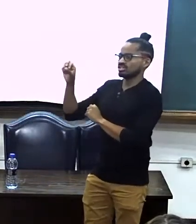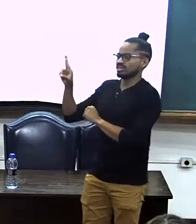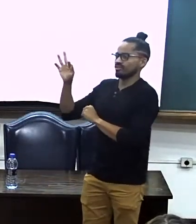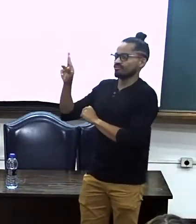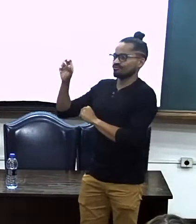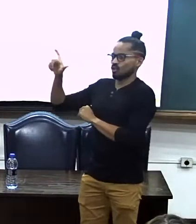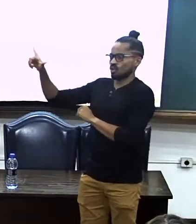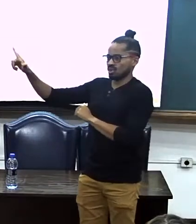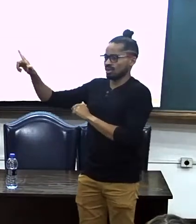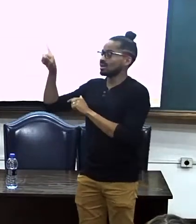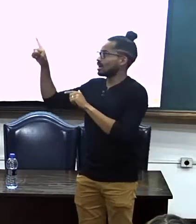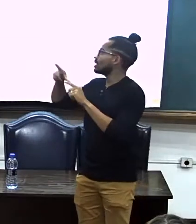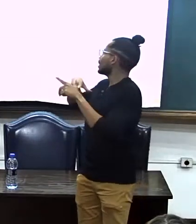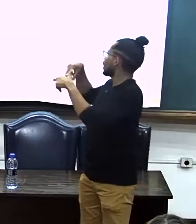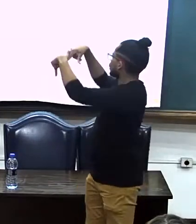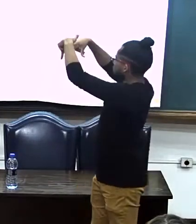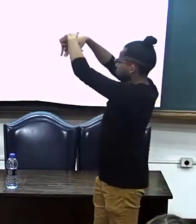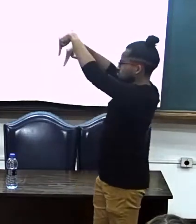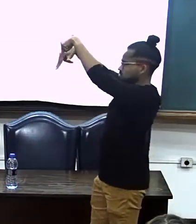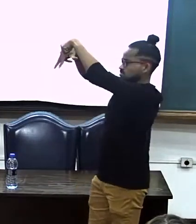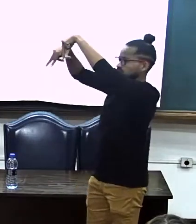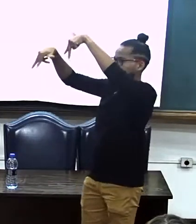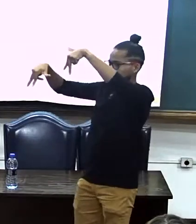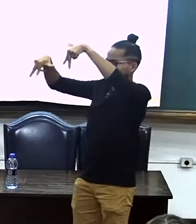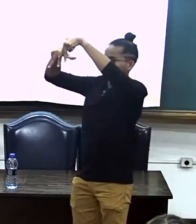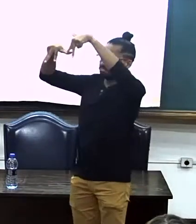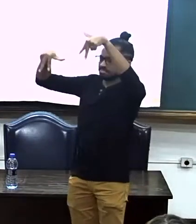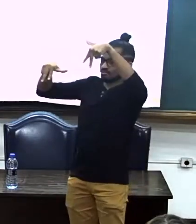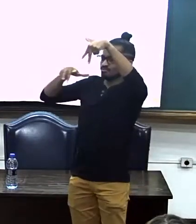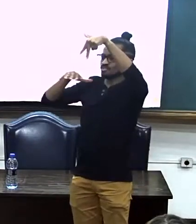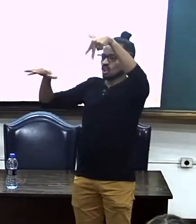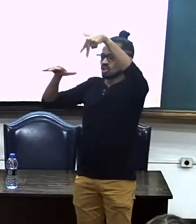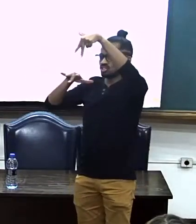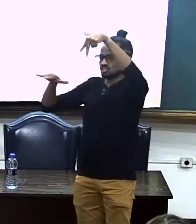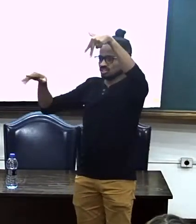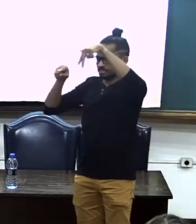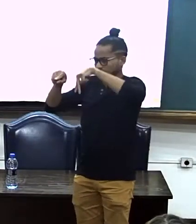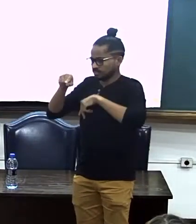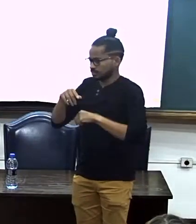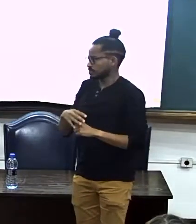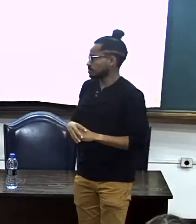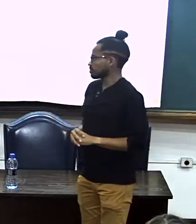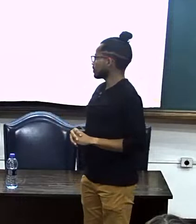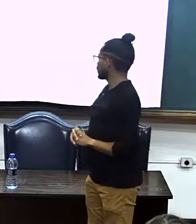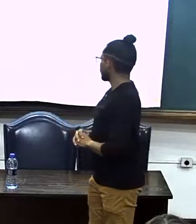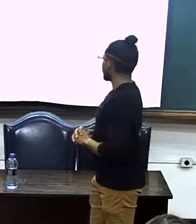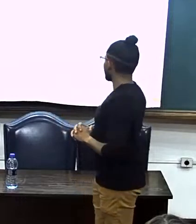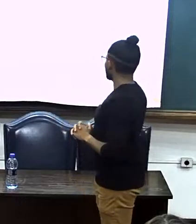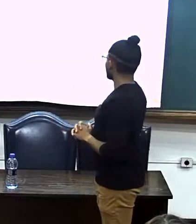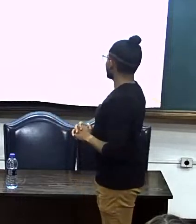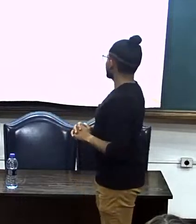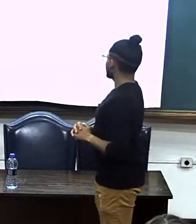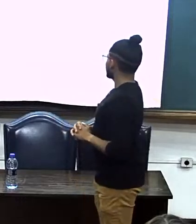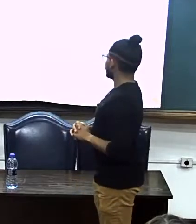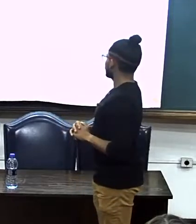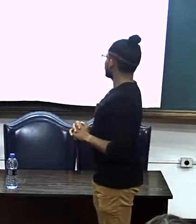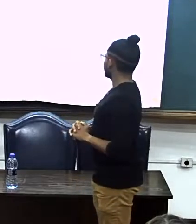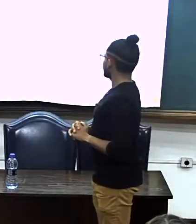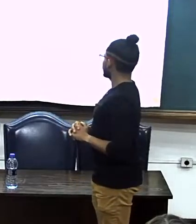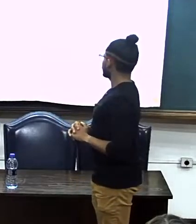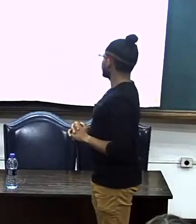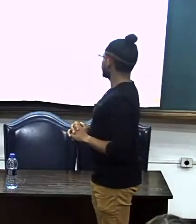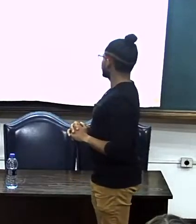Então, o Fujimura assumia que a gente tem lá, né, uma árvore métrica com sucessão